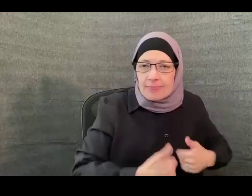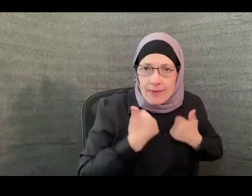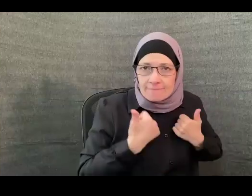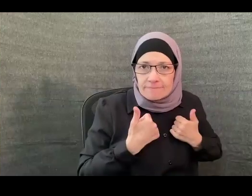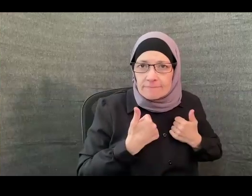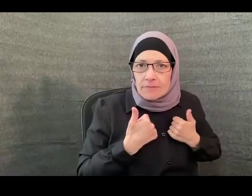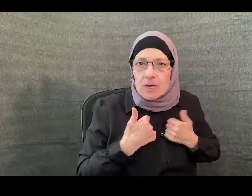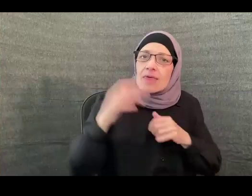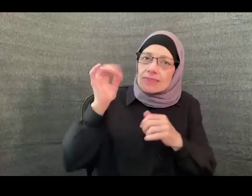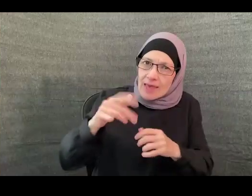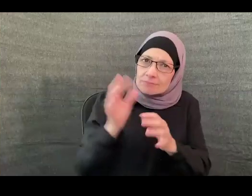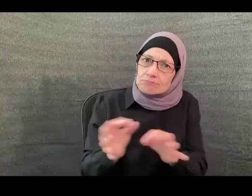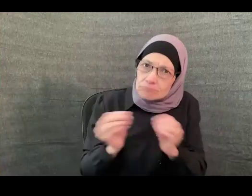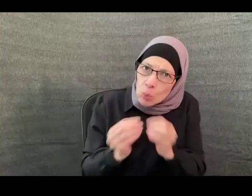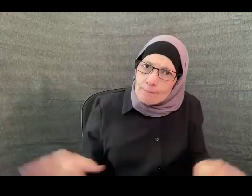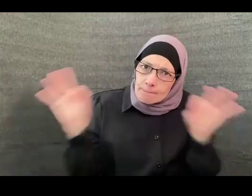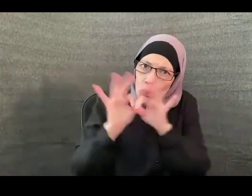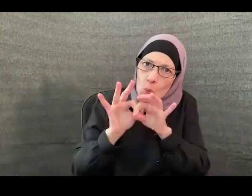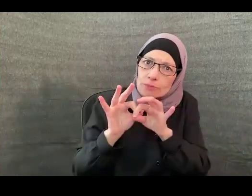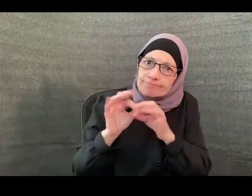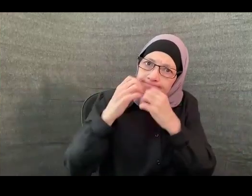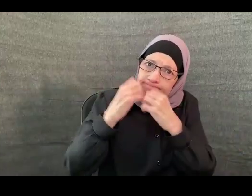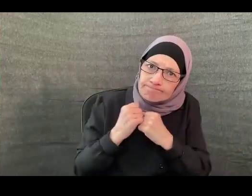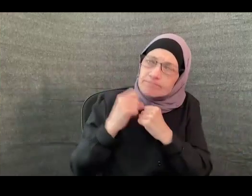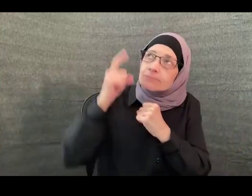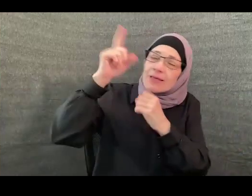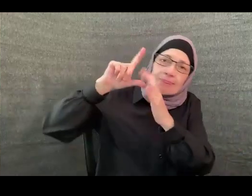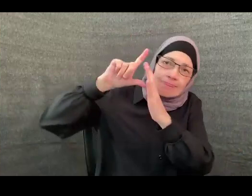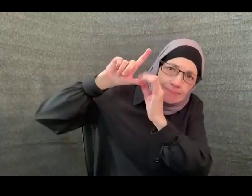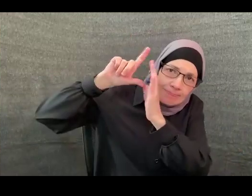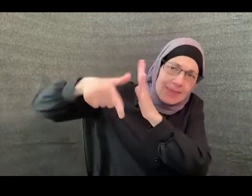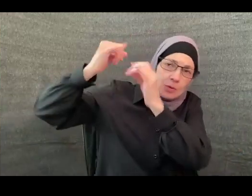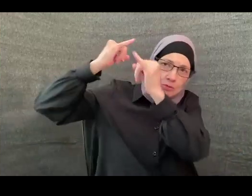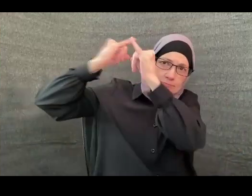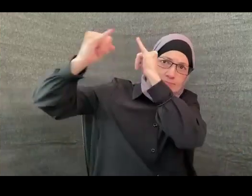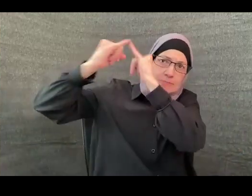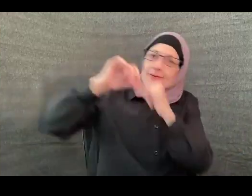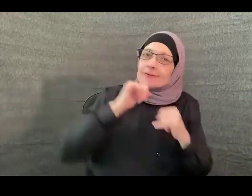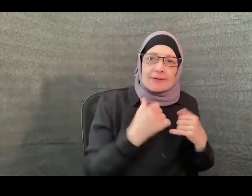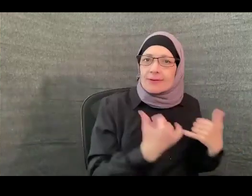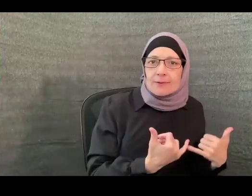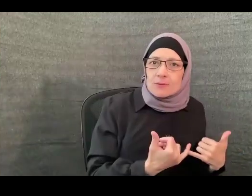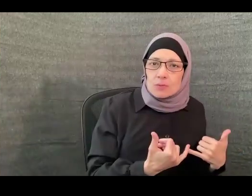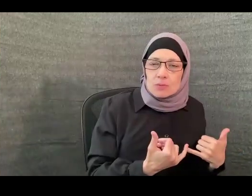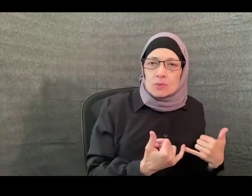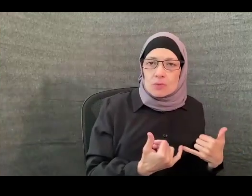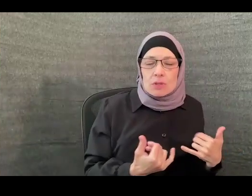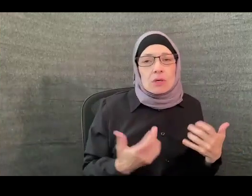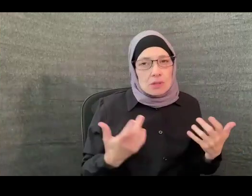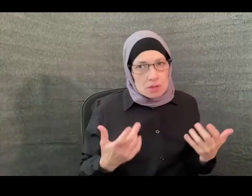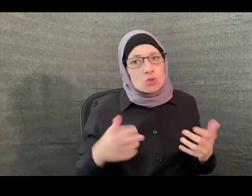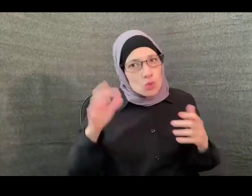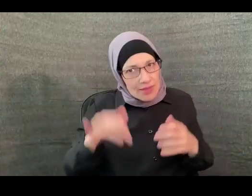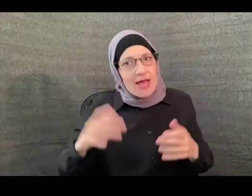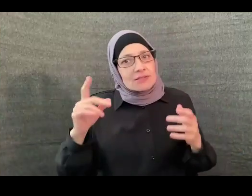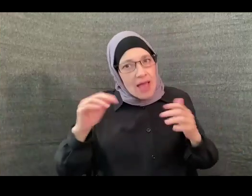And this is where people have real serious difference in this life and in the